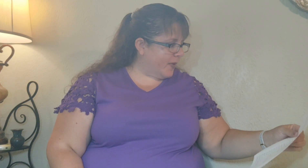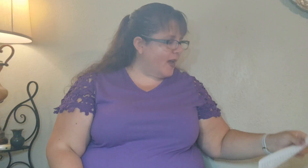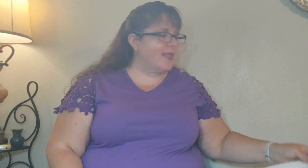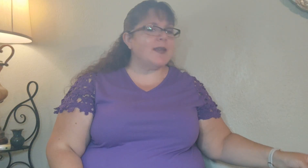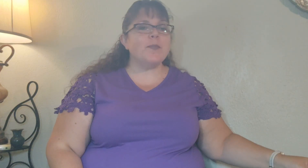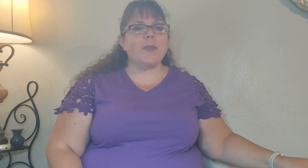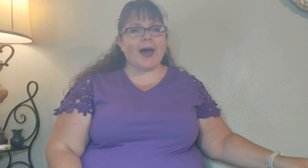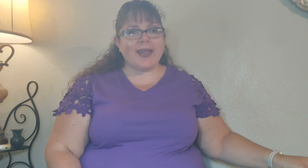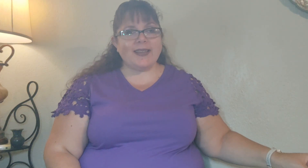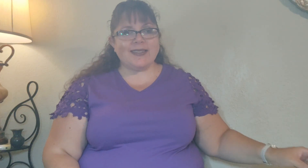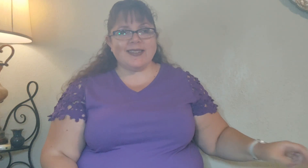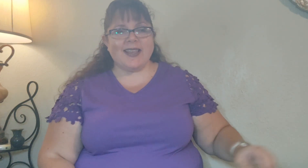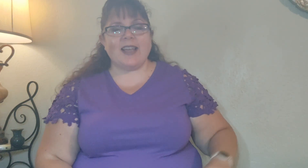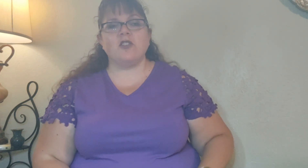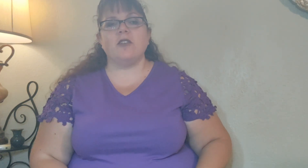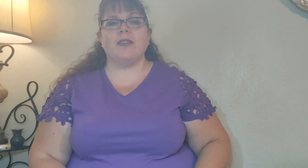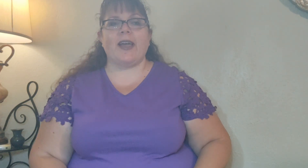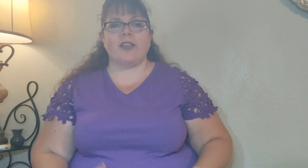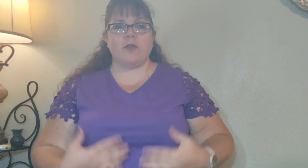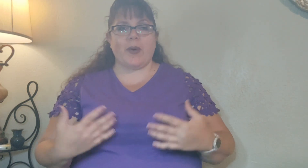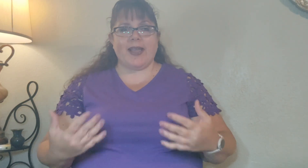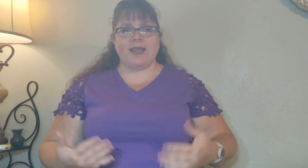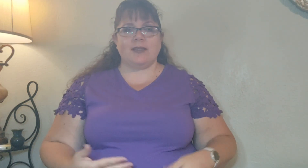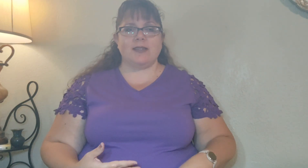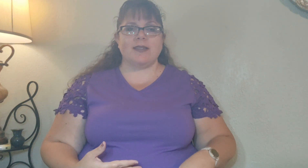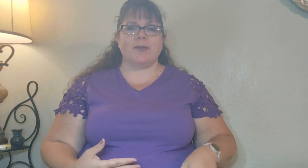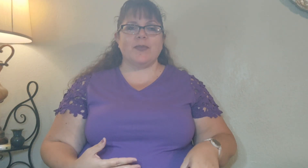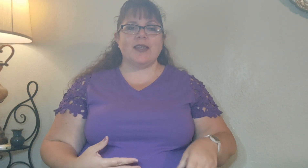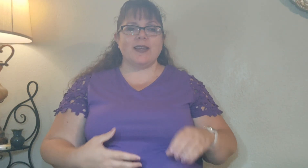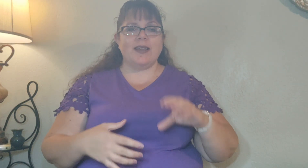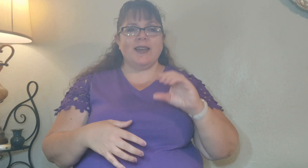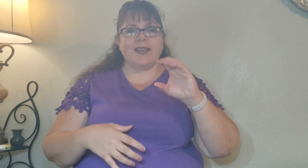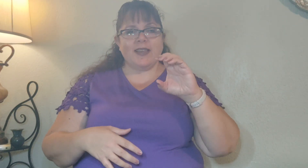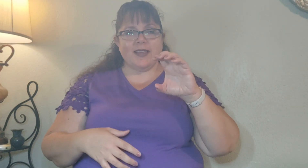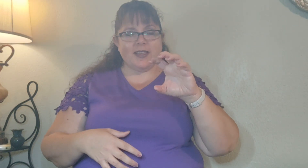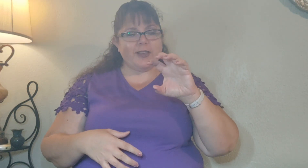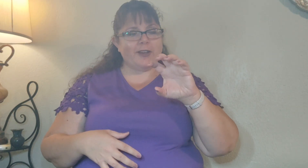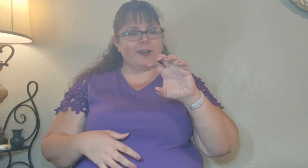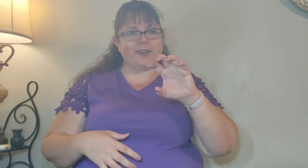And then bite, as you bite into something. Your